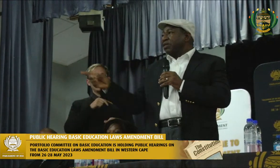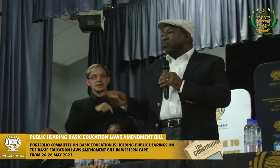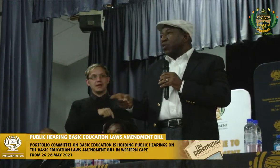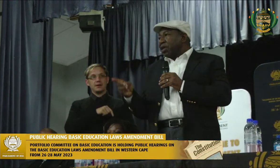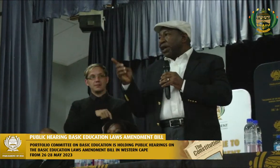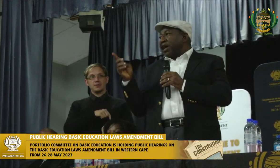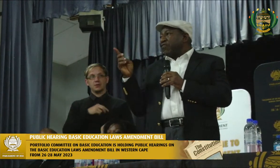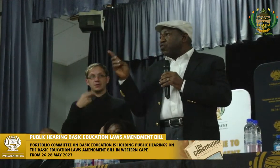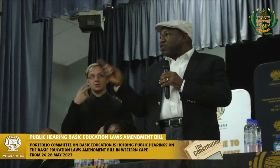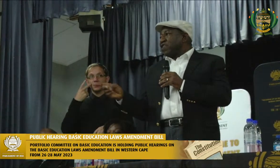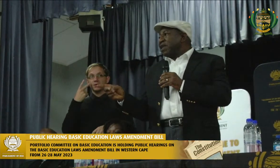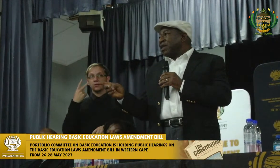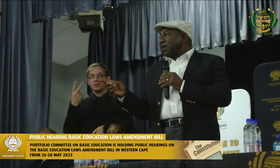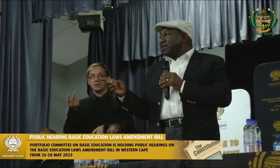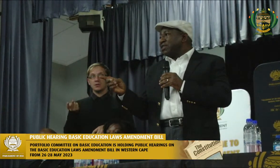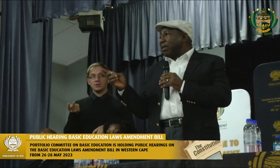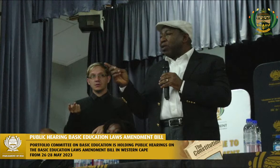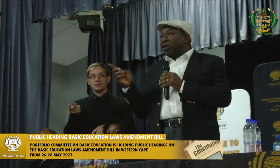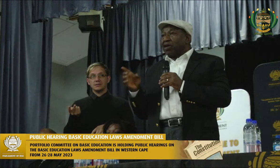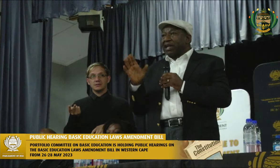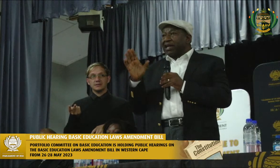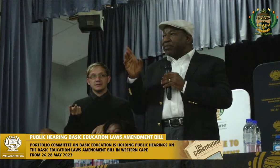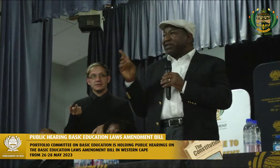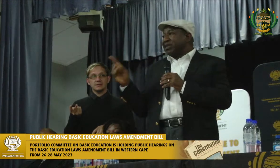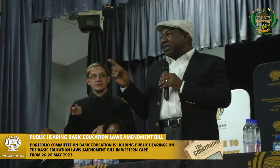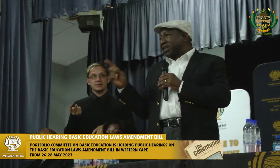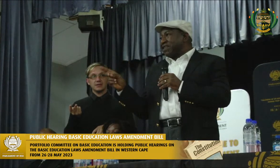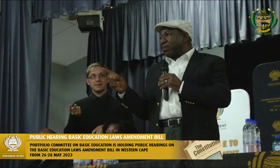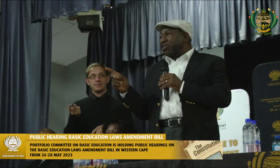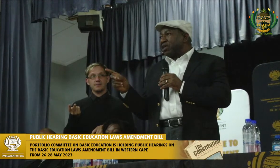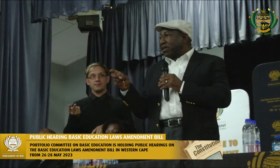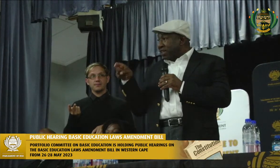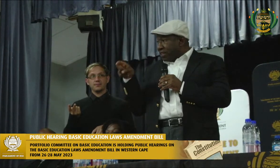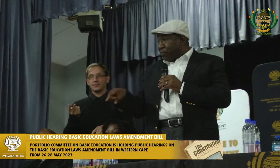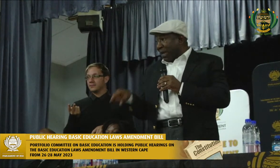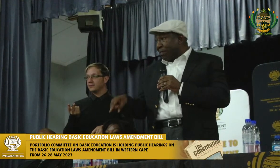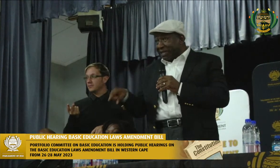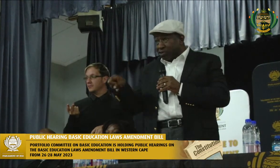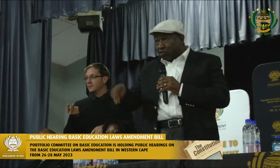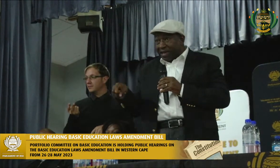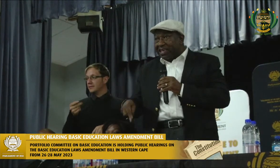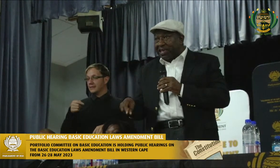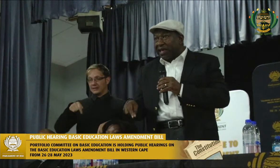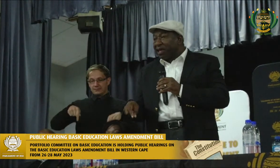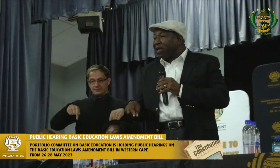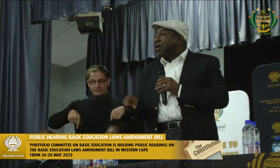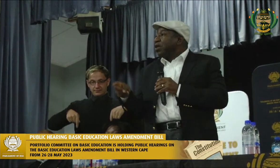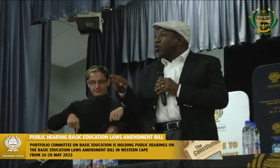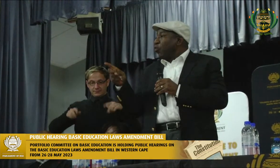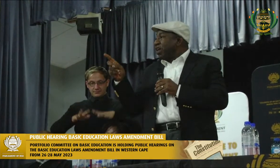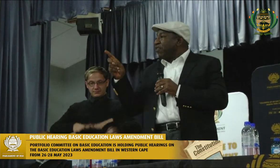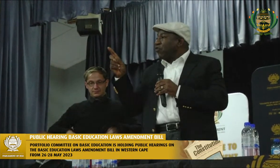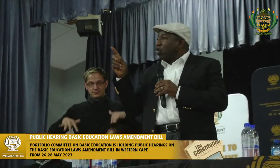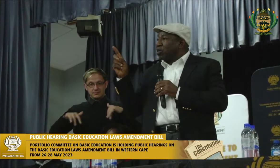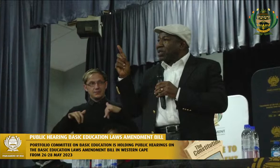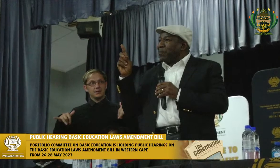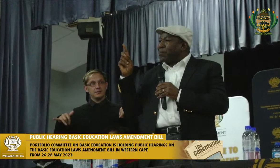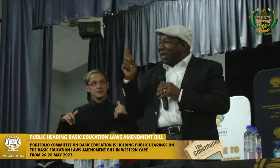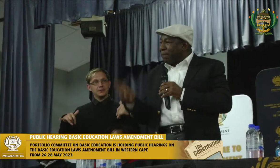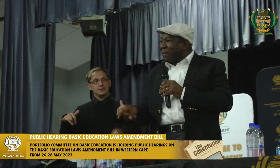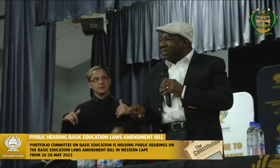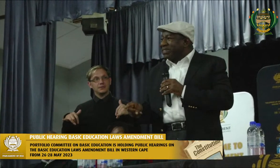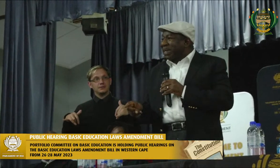you see, have you seen some, okay, let me say something. In this parliament today here, we have